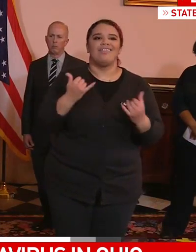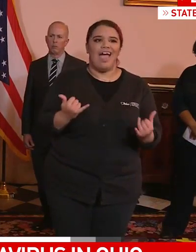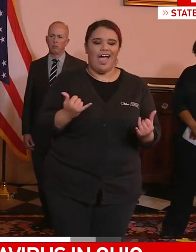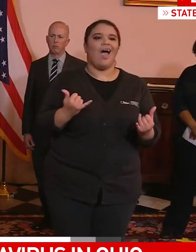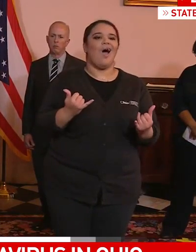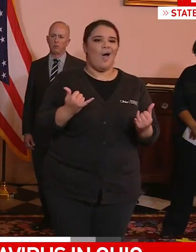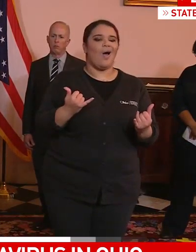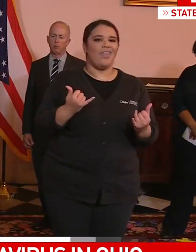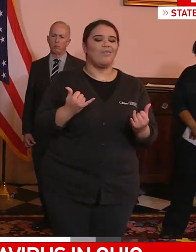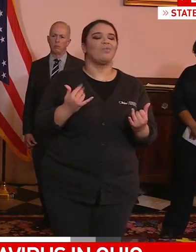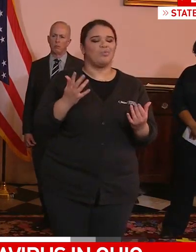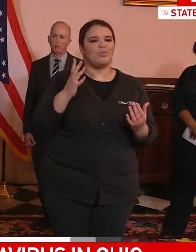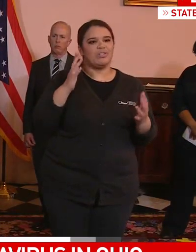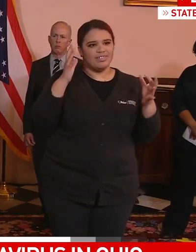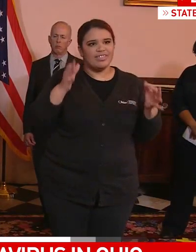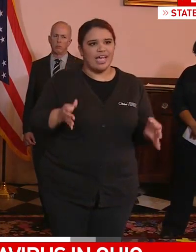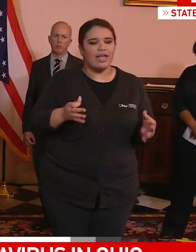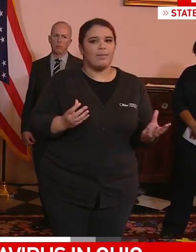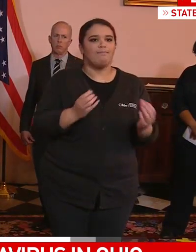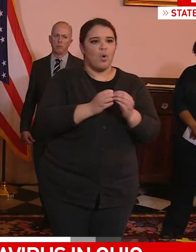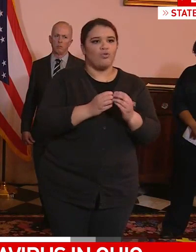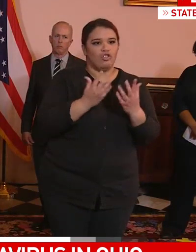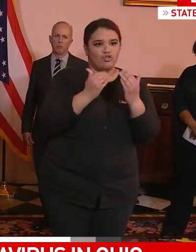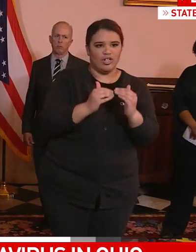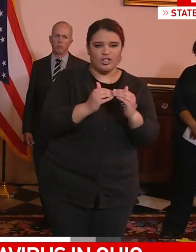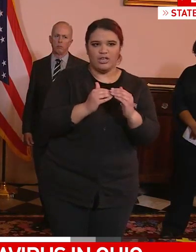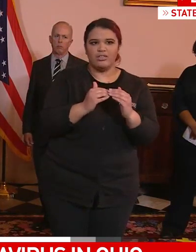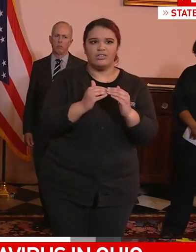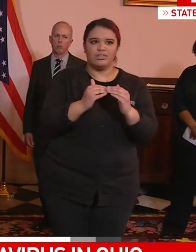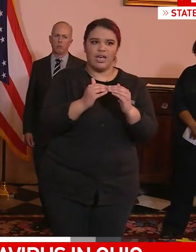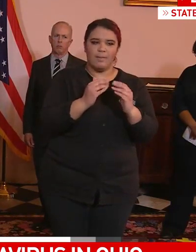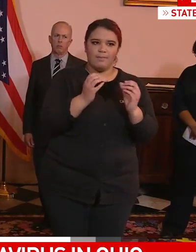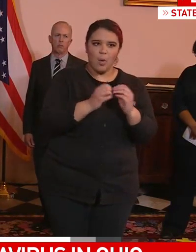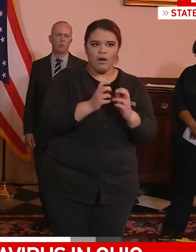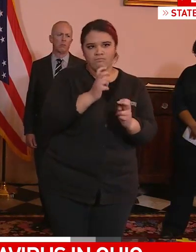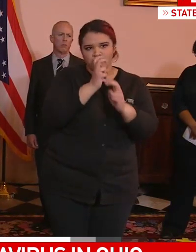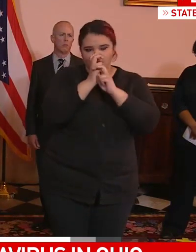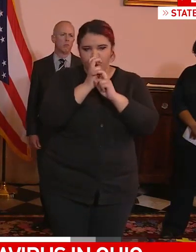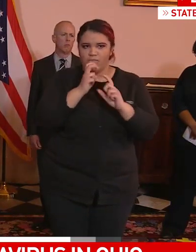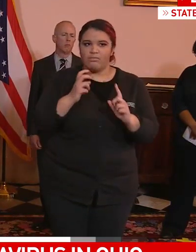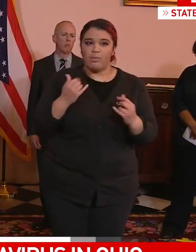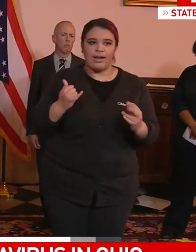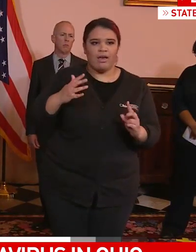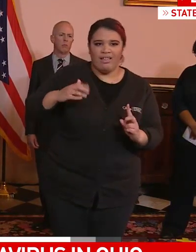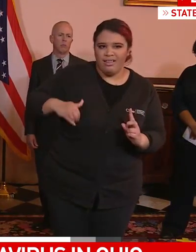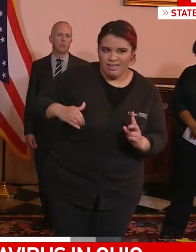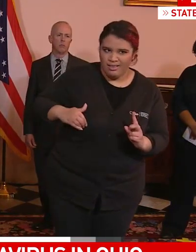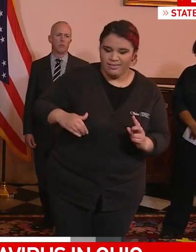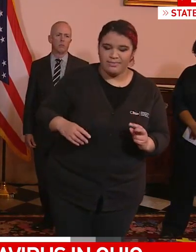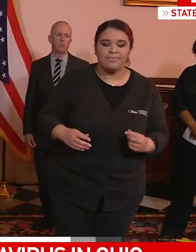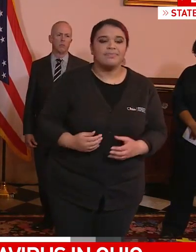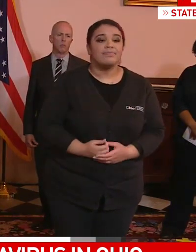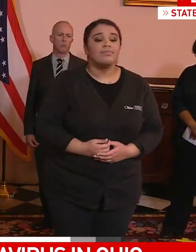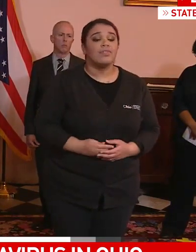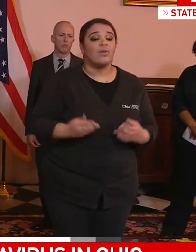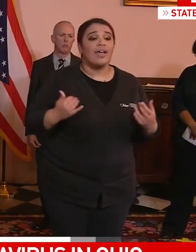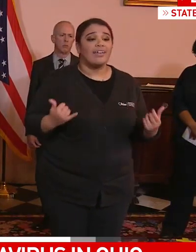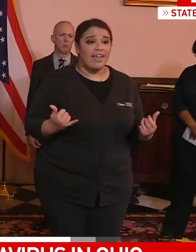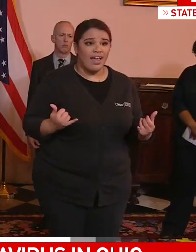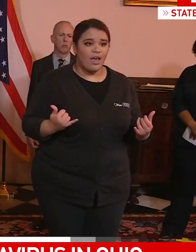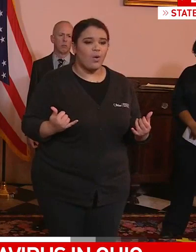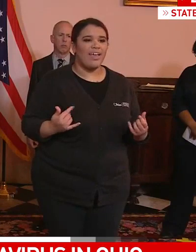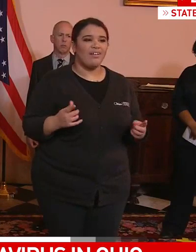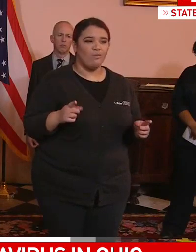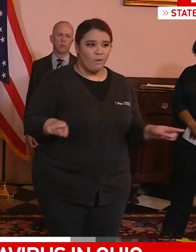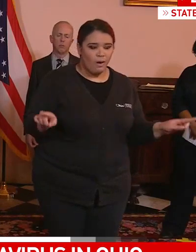really are in Ohio right now at a place where we're asking people to really ask those questions. Is this essential in everything you